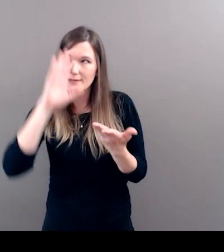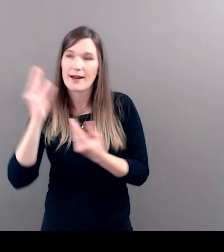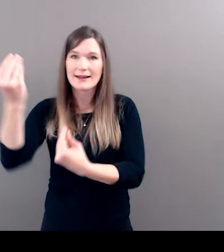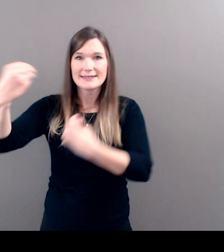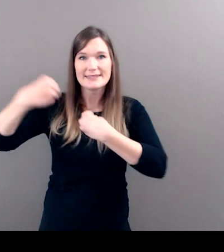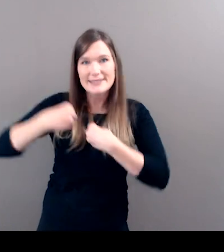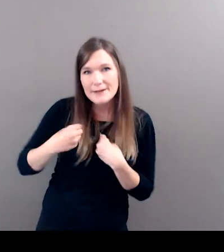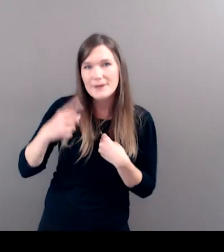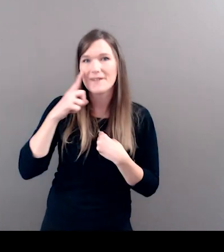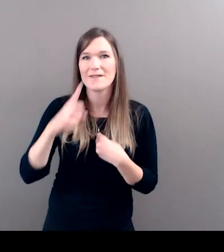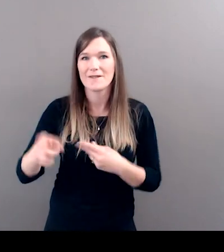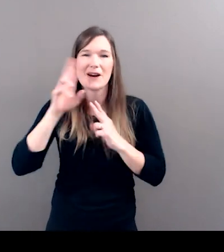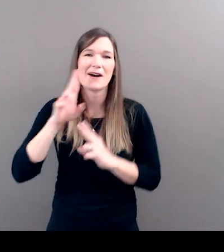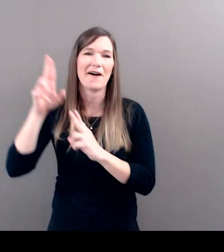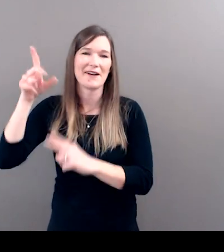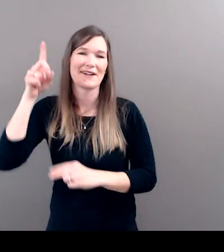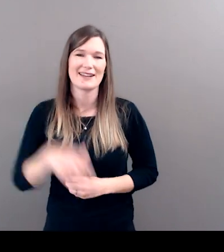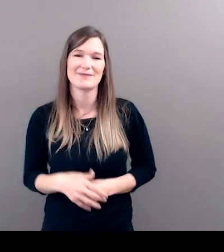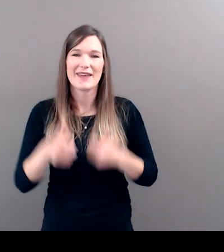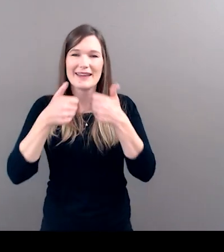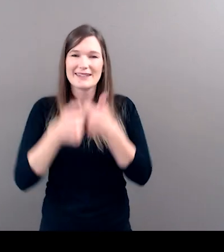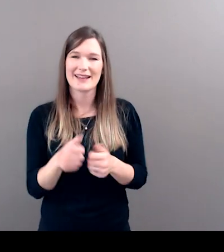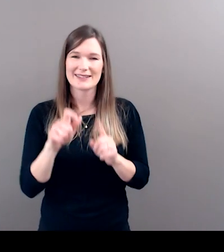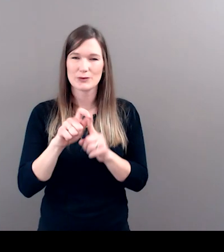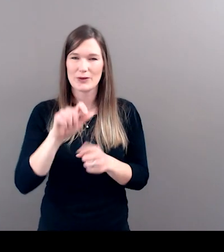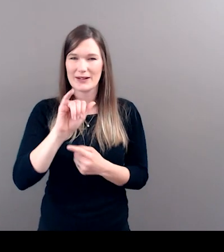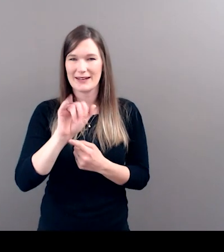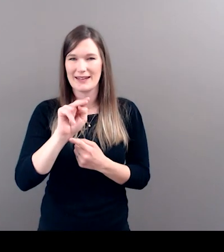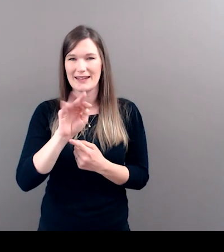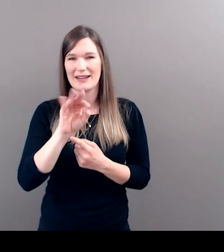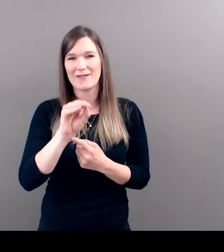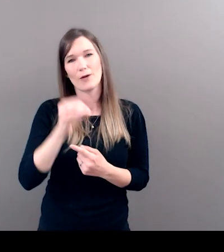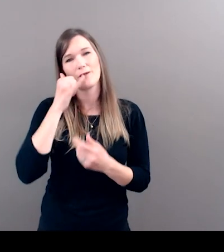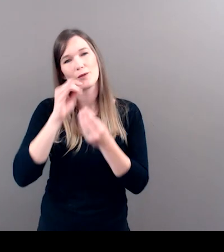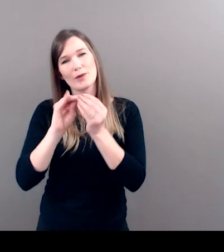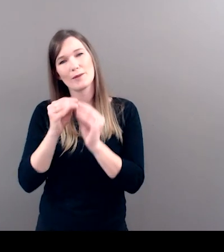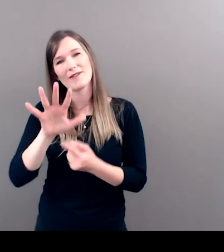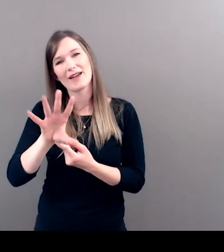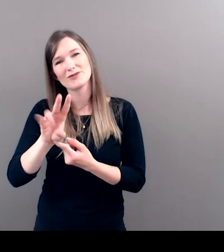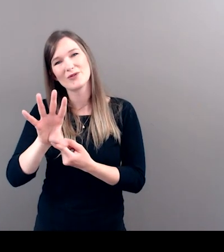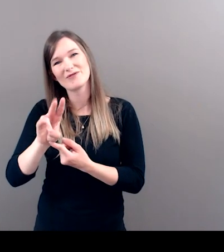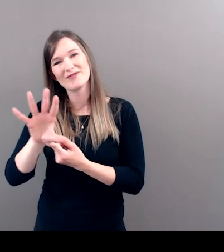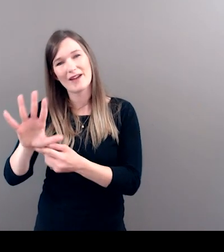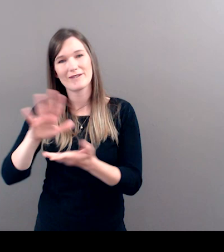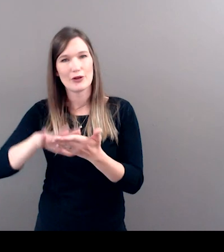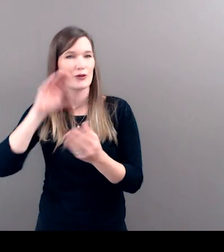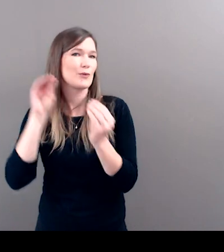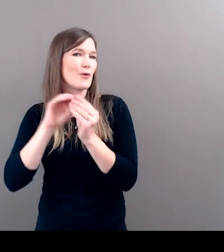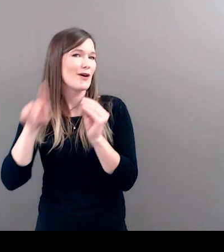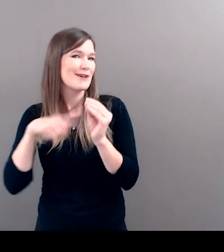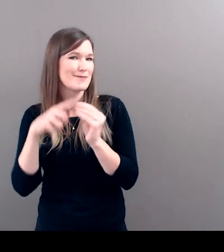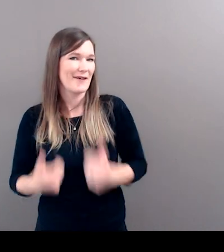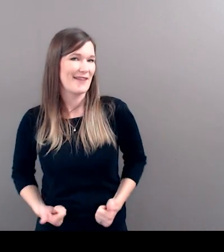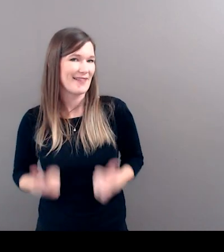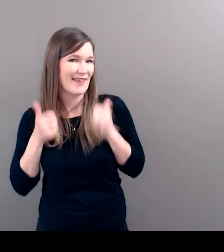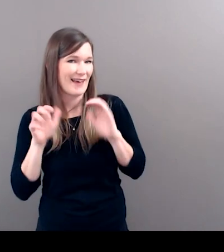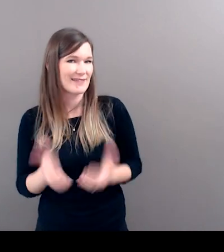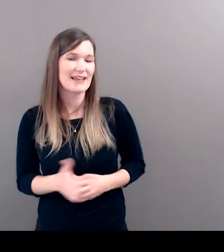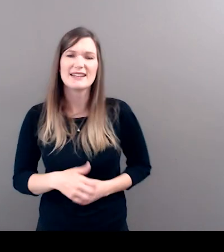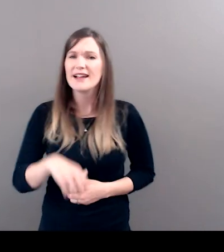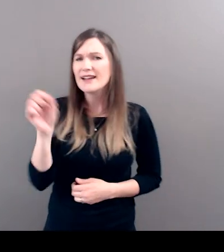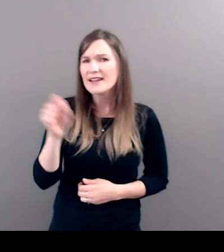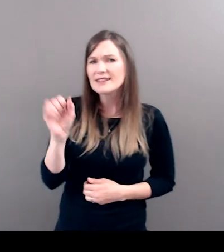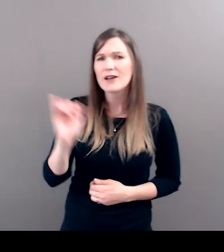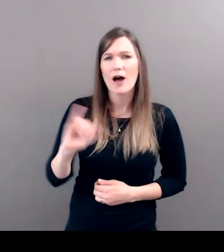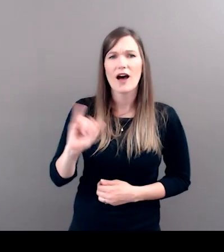His glory. So text the word info to 52525 to learn more about life class. Yes, and part of discipleship is also making sure we're